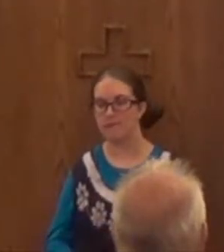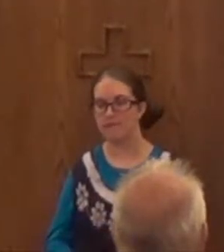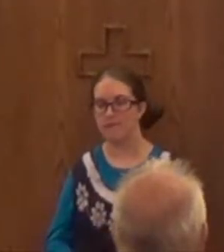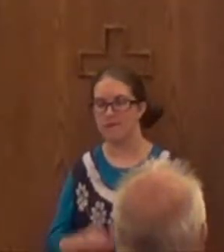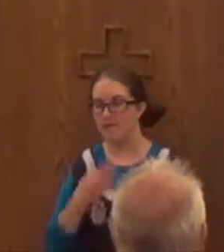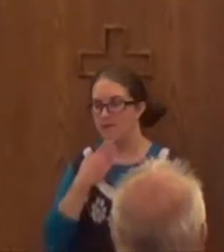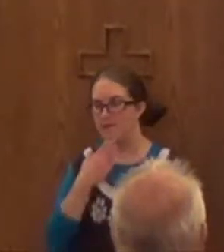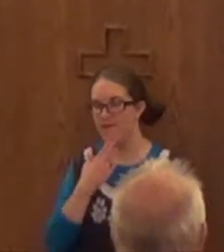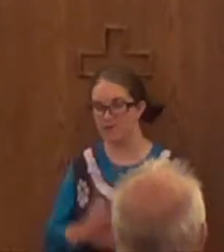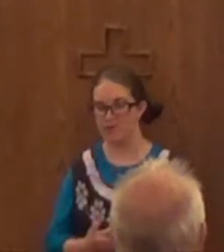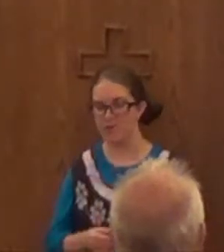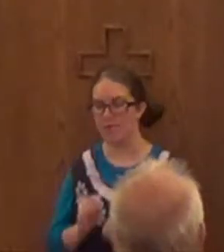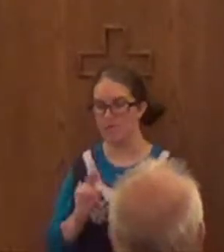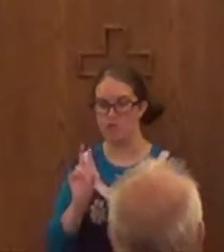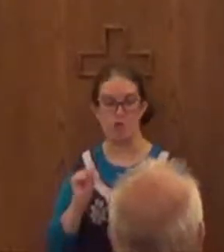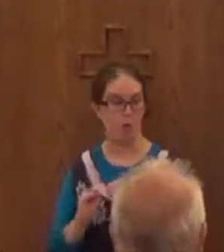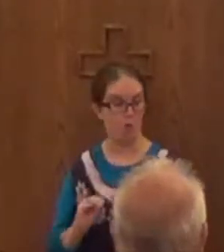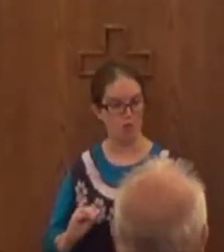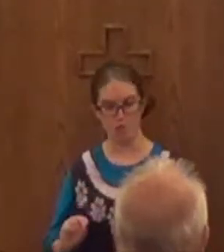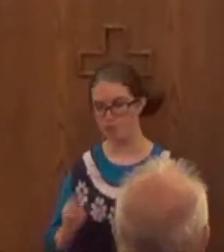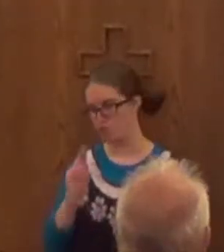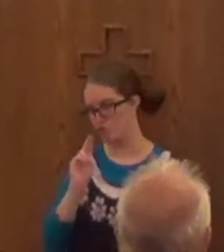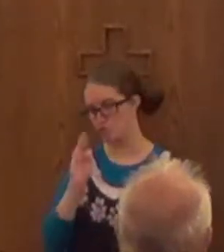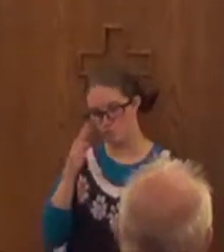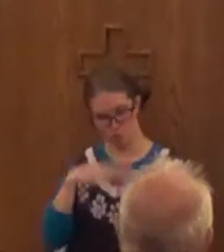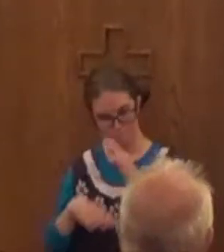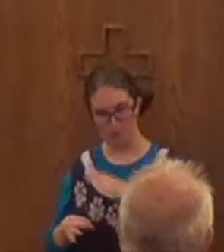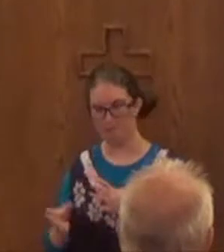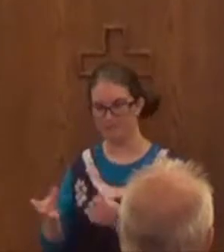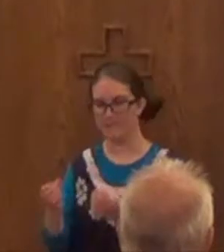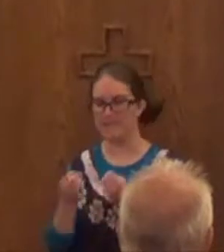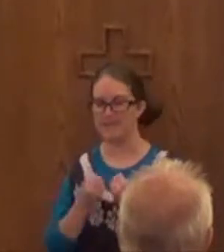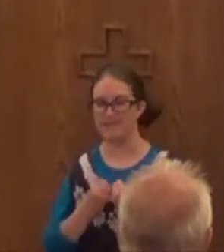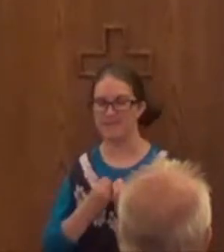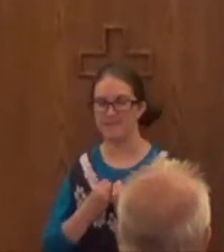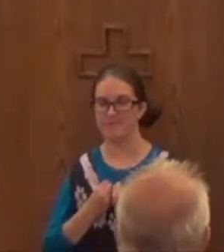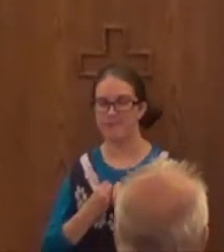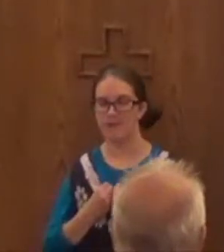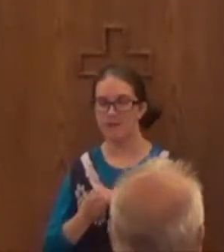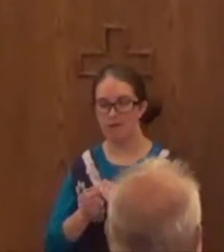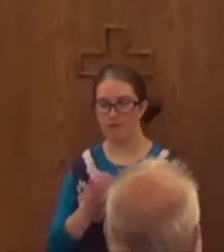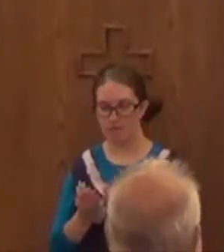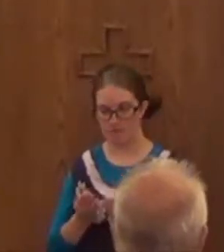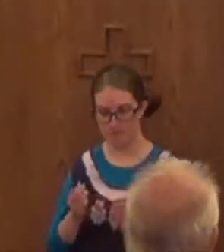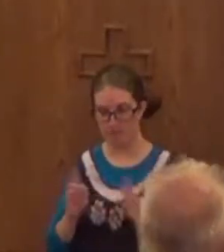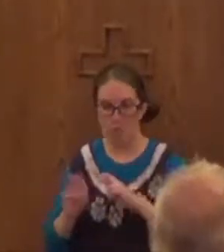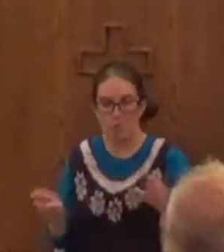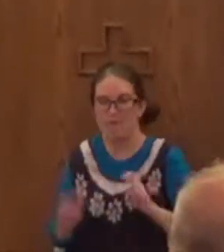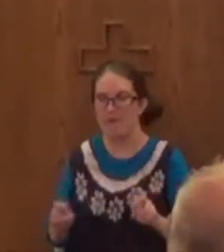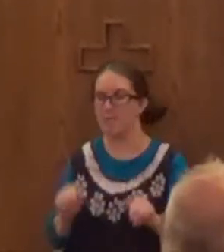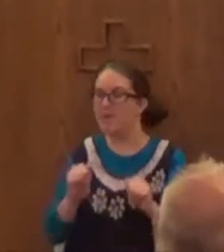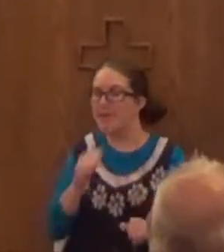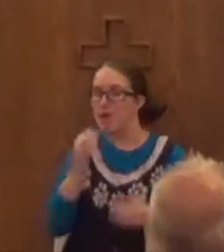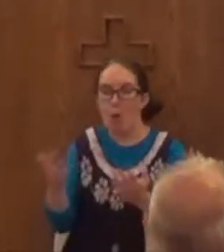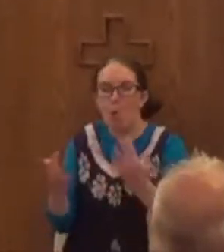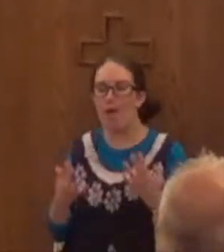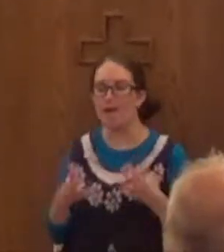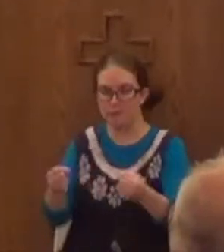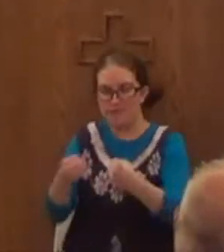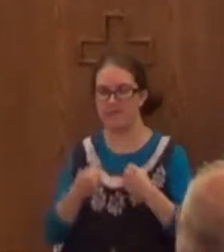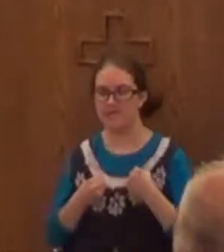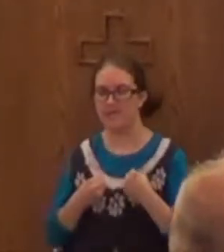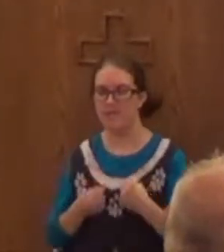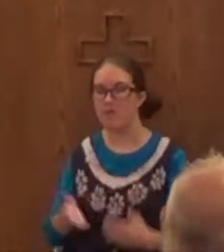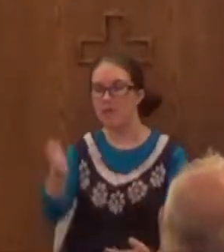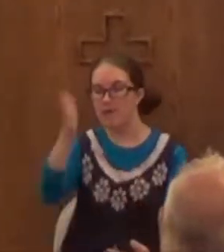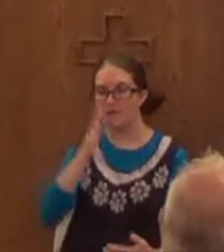got no problem taking it. There you go. If it's something good, oh, we ready for it. We can't wait to get it. And right when